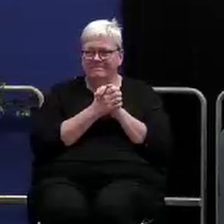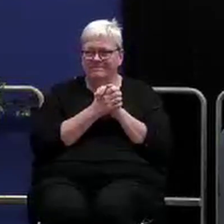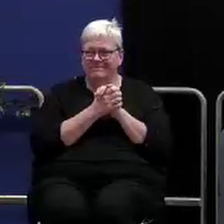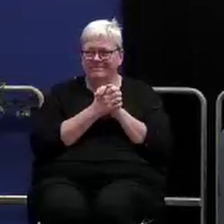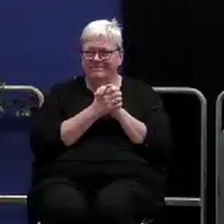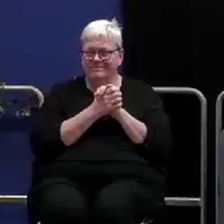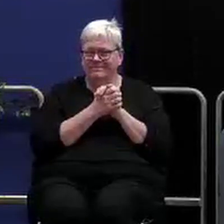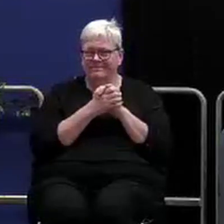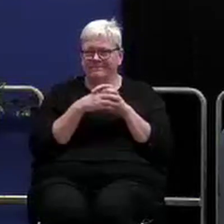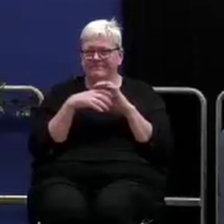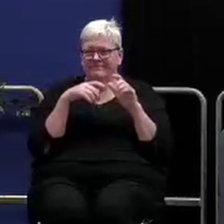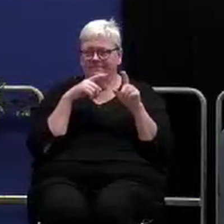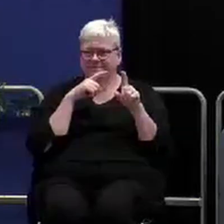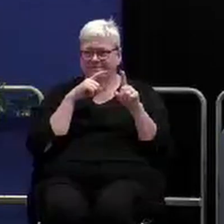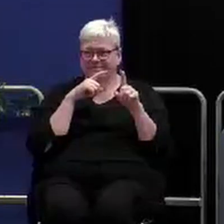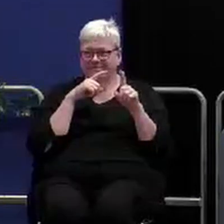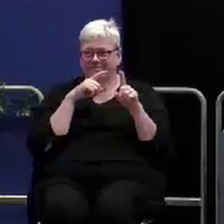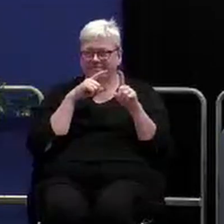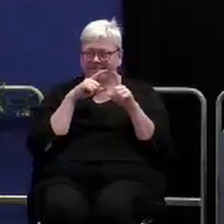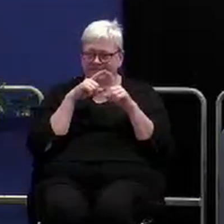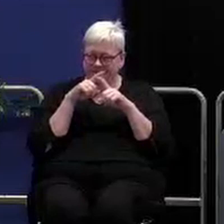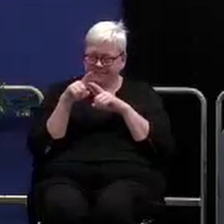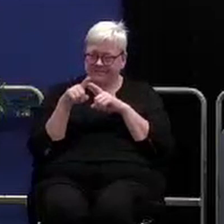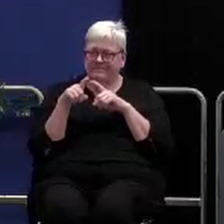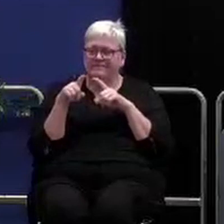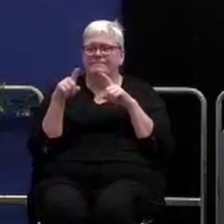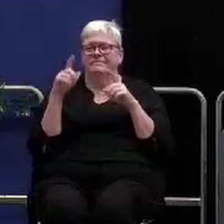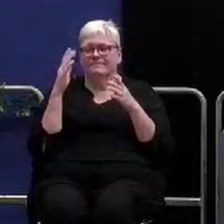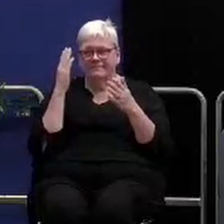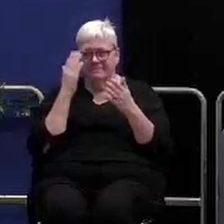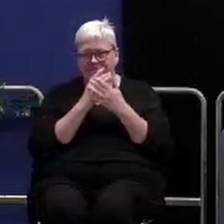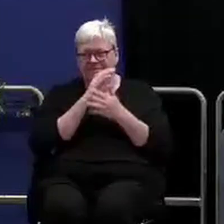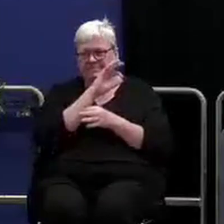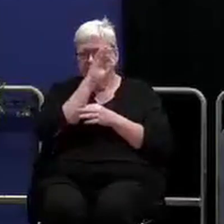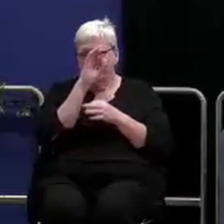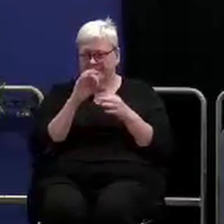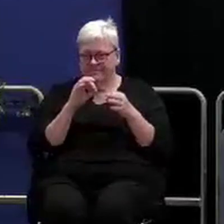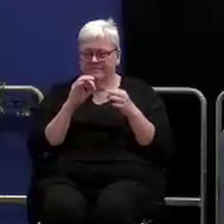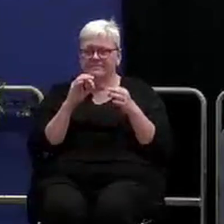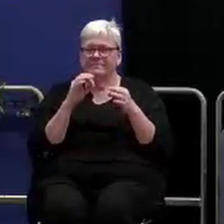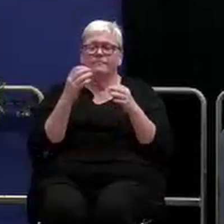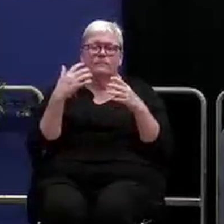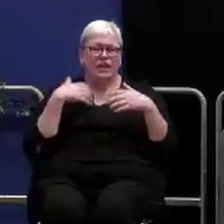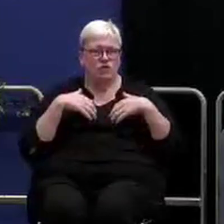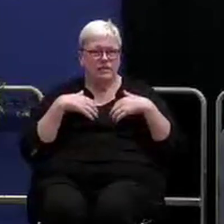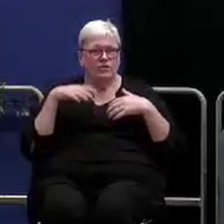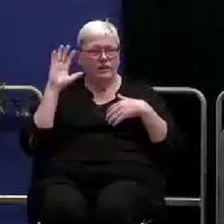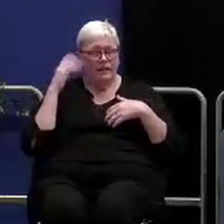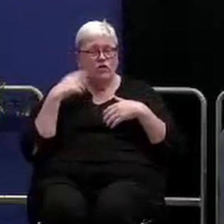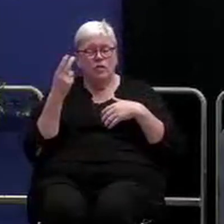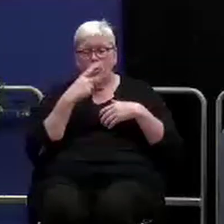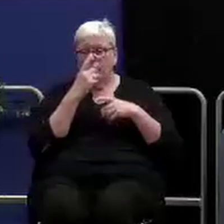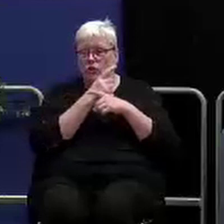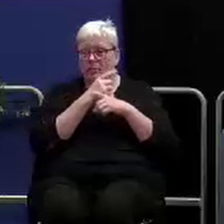I will try and arrive at an actual question. I just find it so interesting to hear you both talk about memory